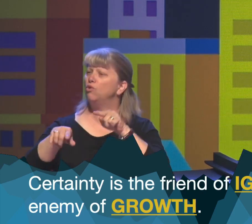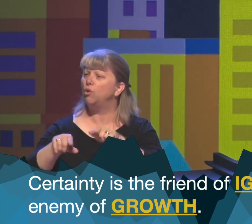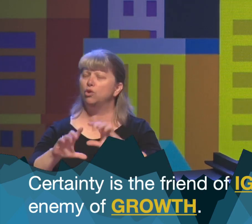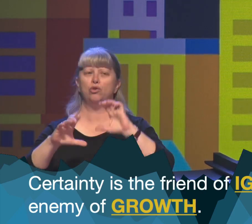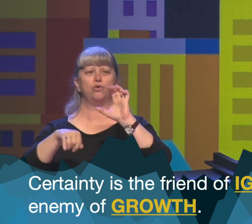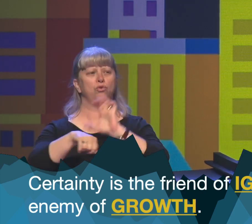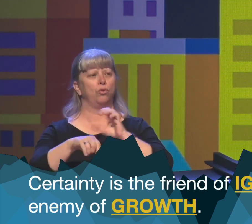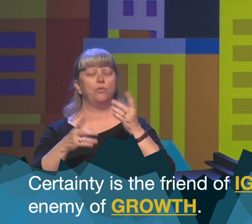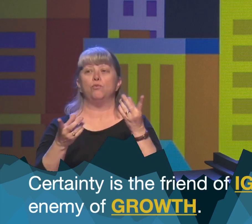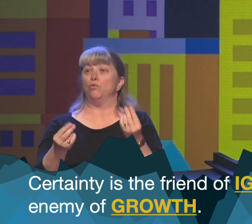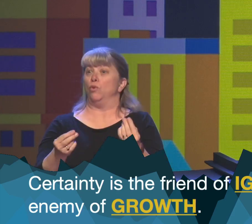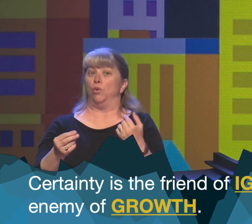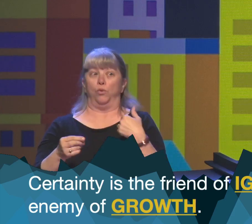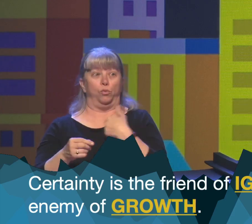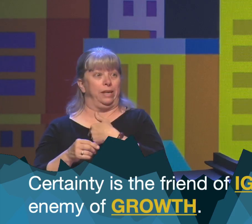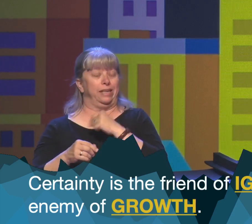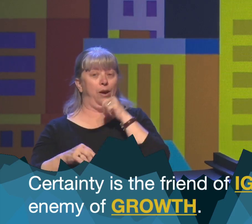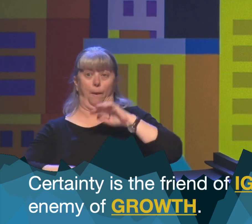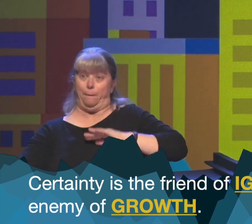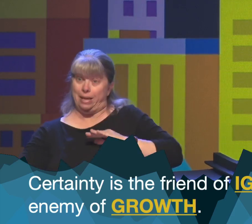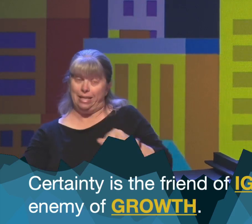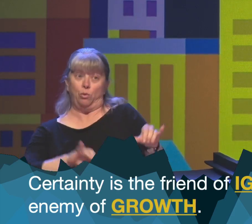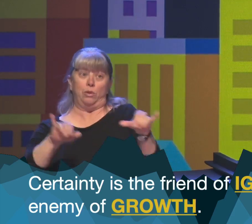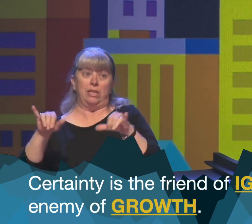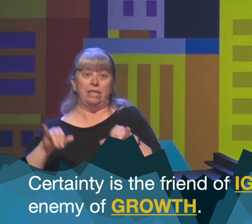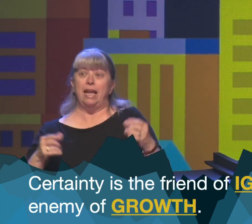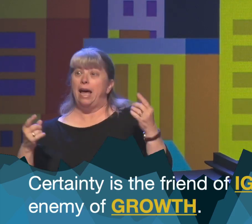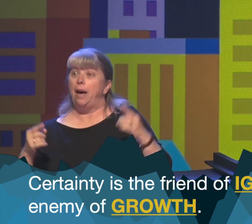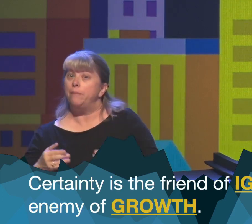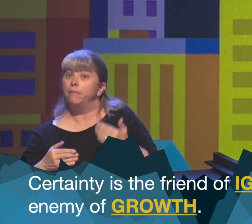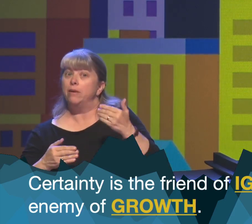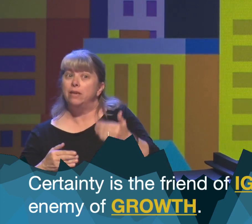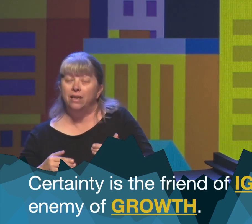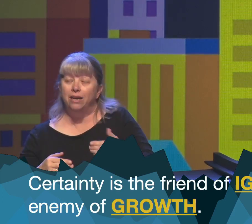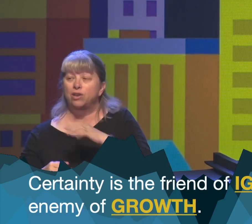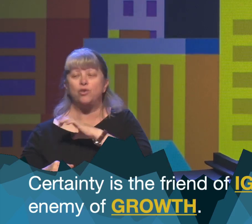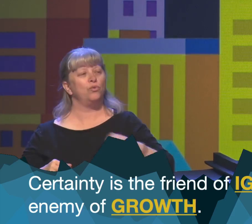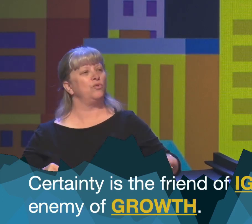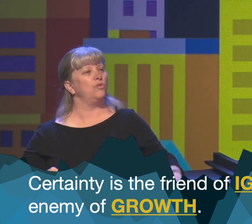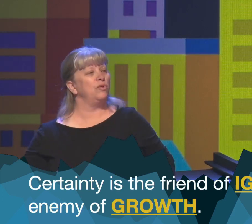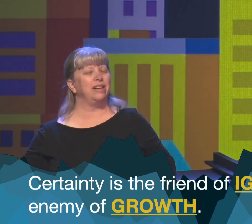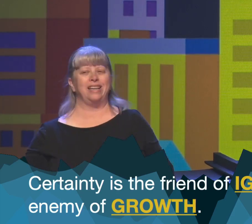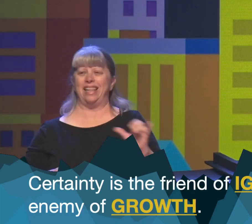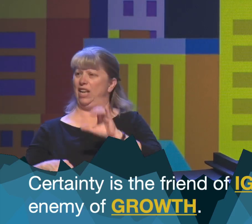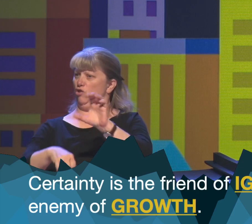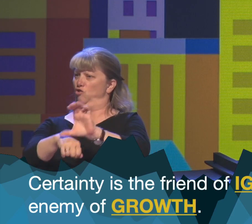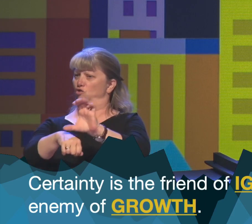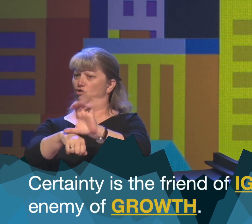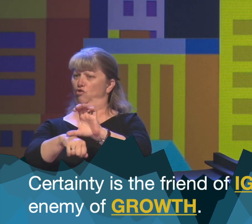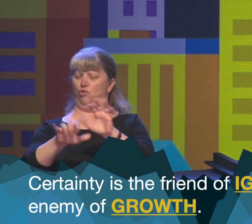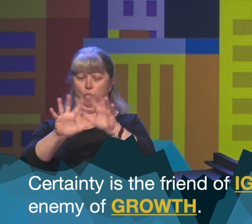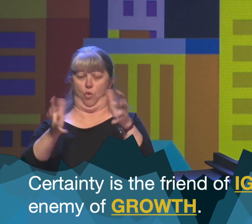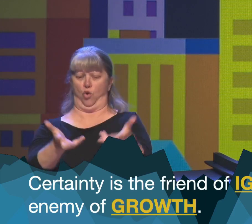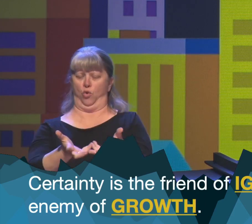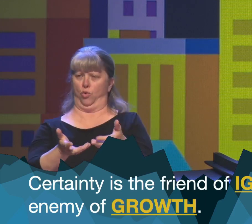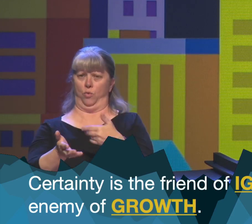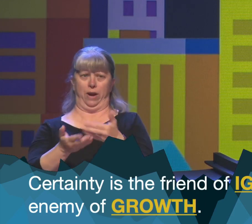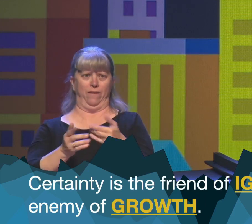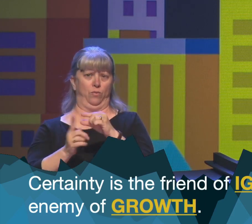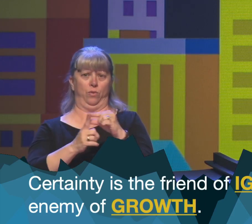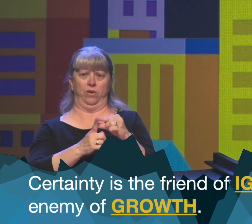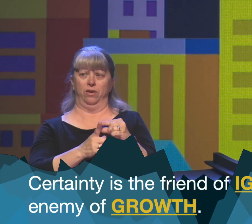you're supposed to give. If you don't meet those standards, what happens is like Christianity, like church world, whatever words